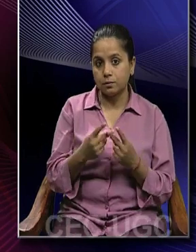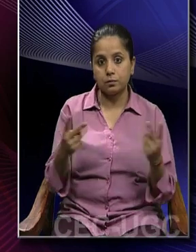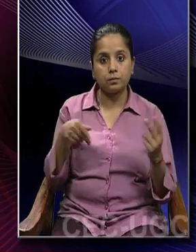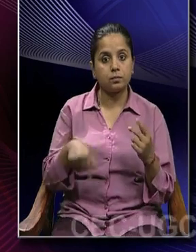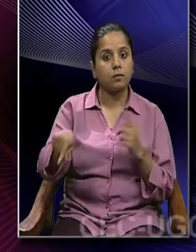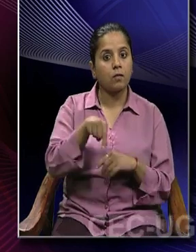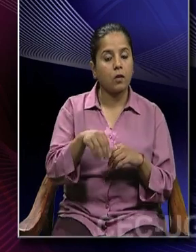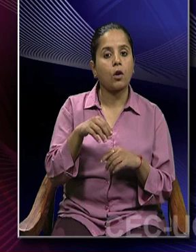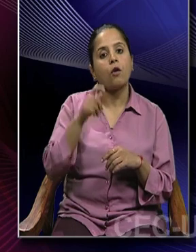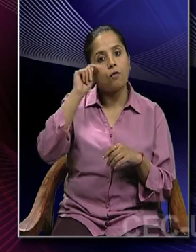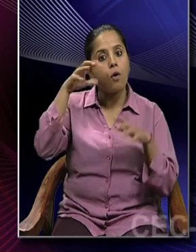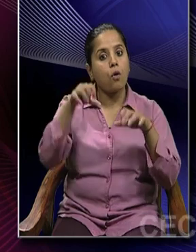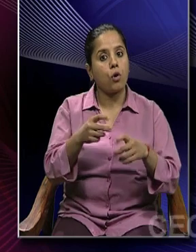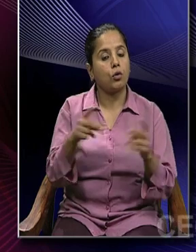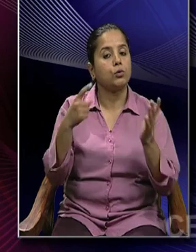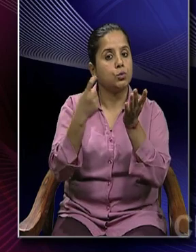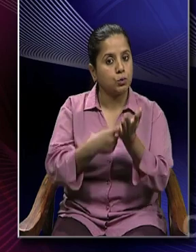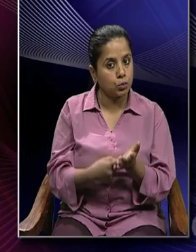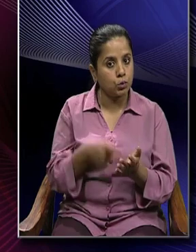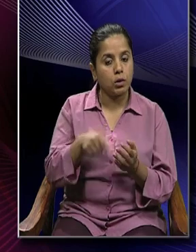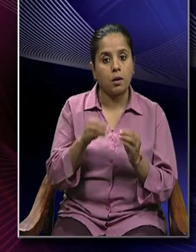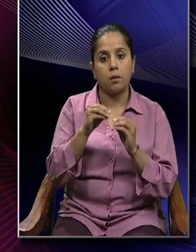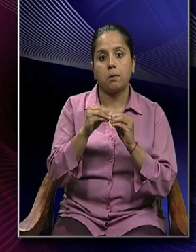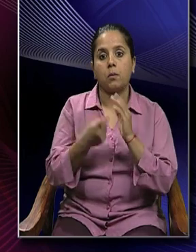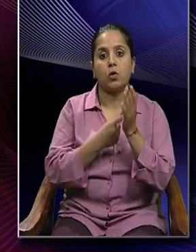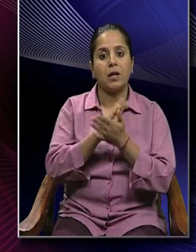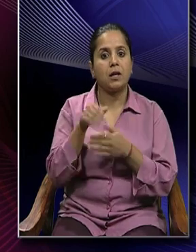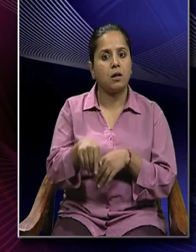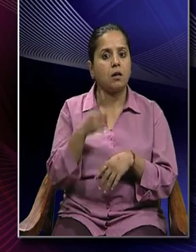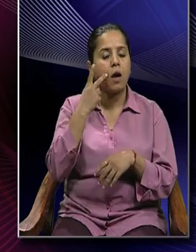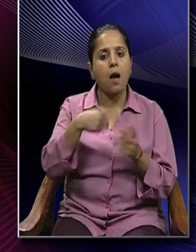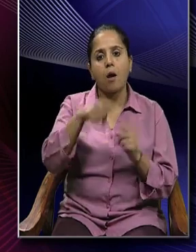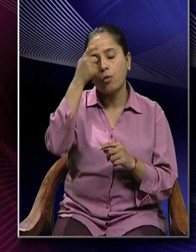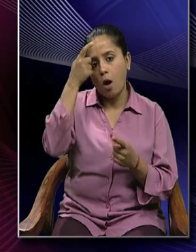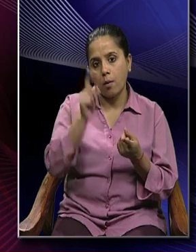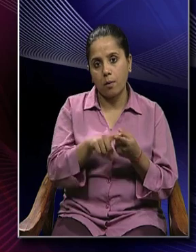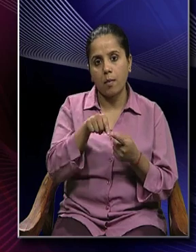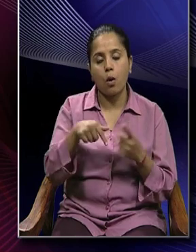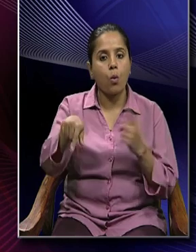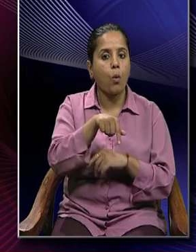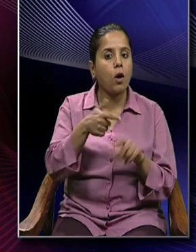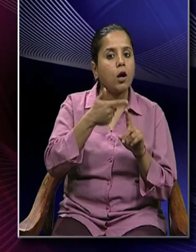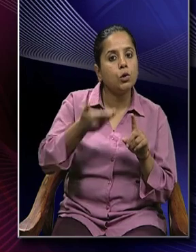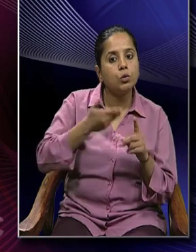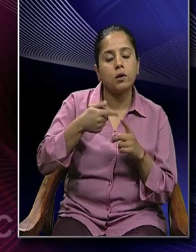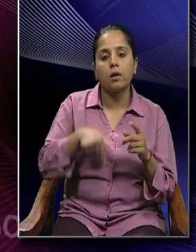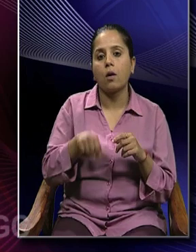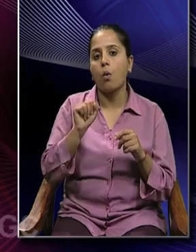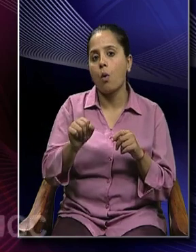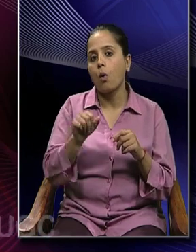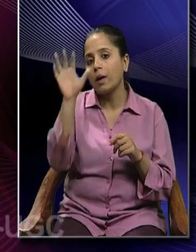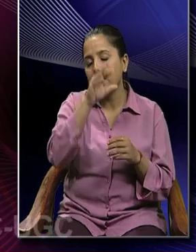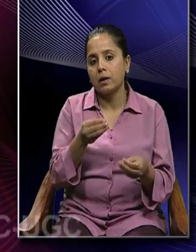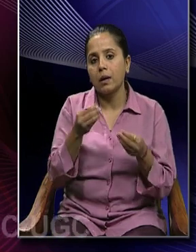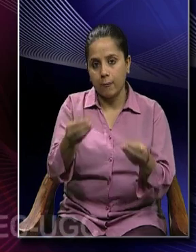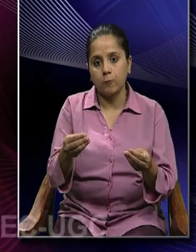was under the colonial rule, we find that British had left it very poor, and how the drain of wealth from India, giving